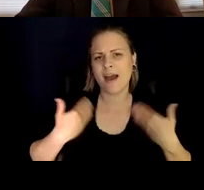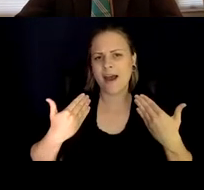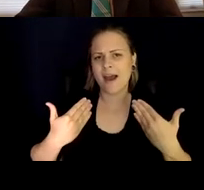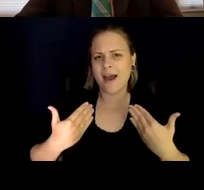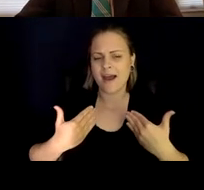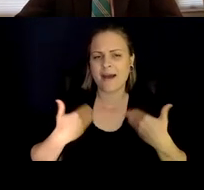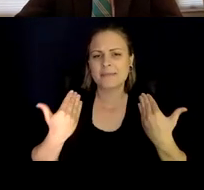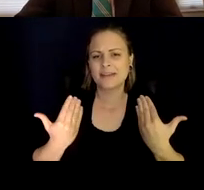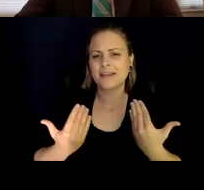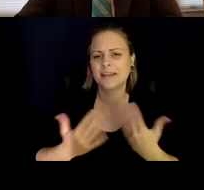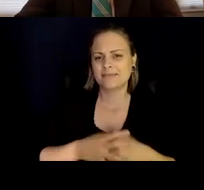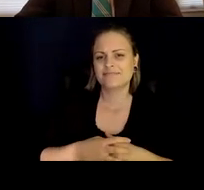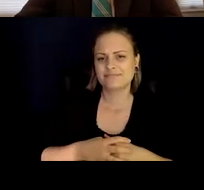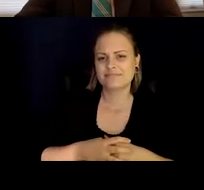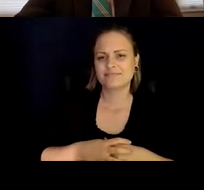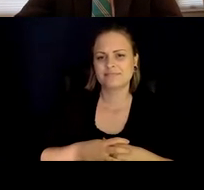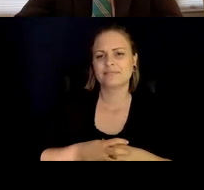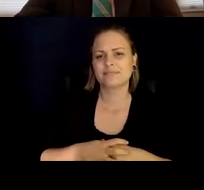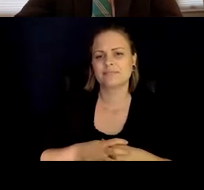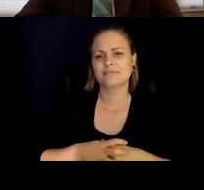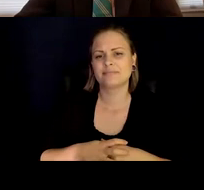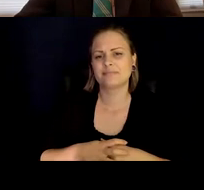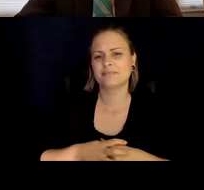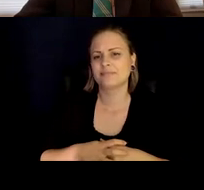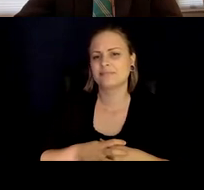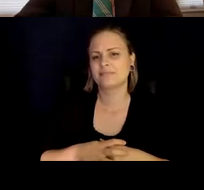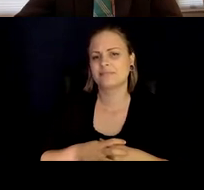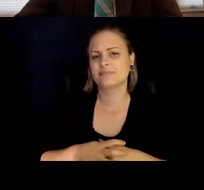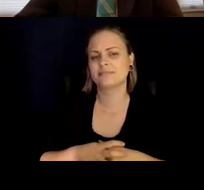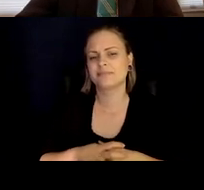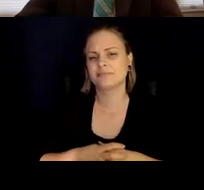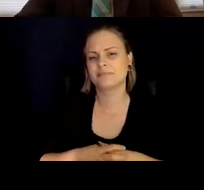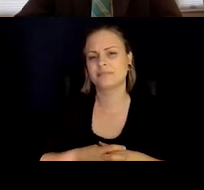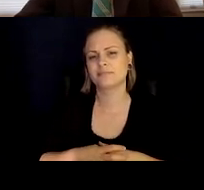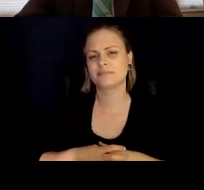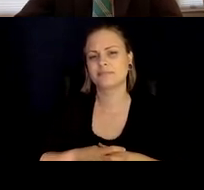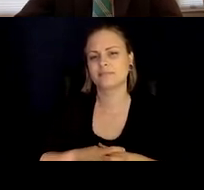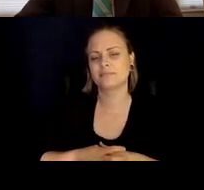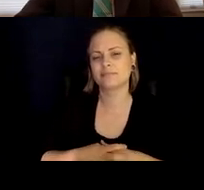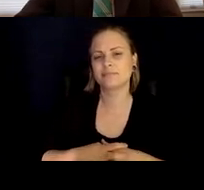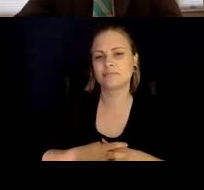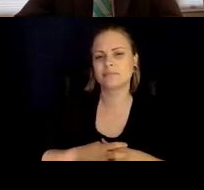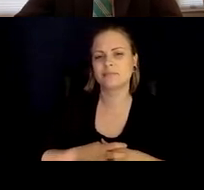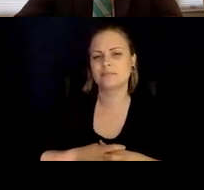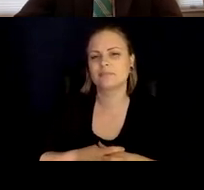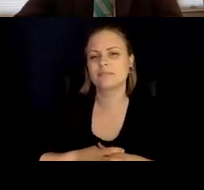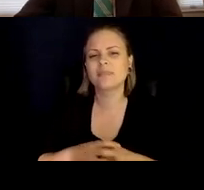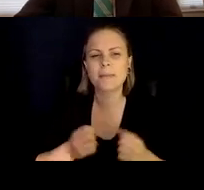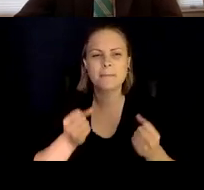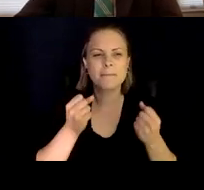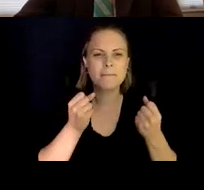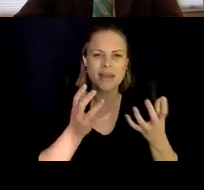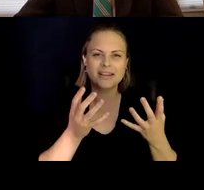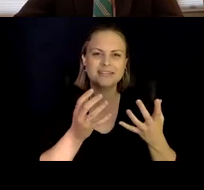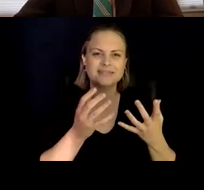very happy that a number of the incidents that were recaptured, I hope,